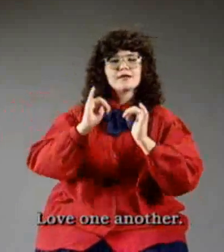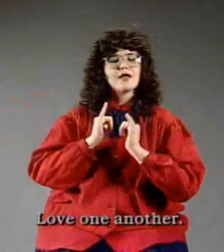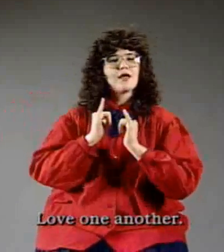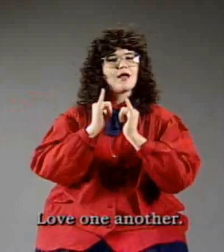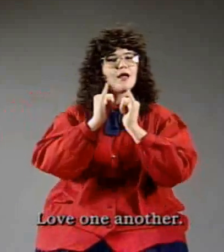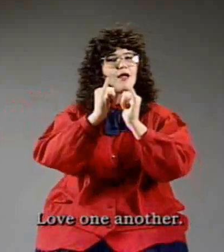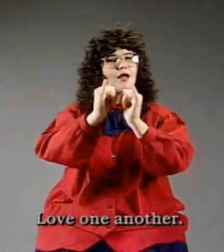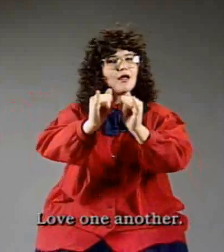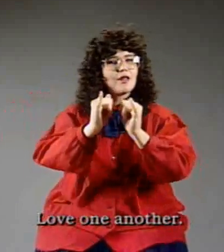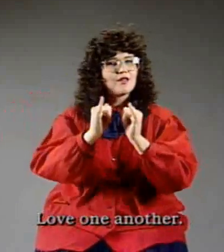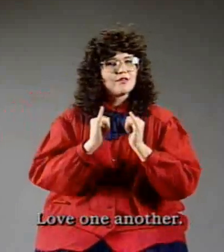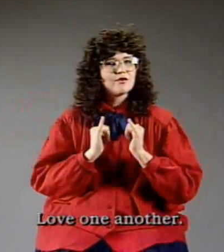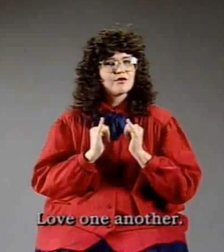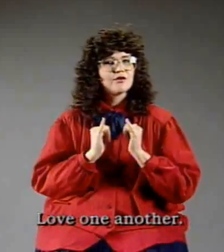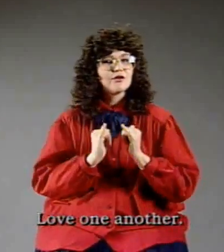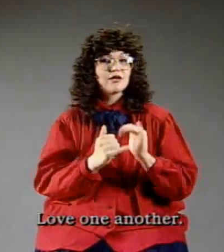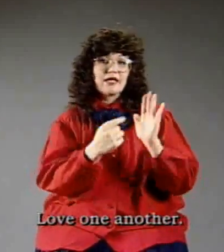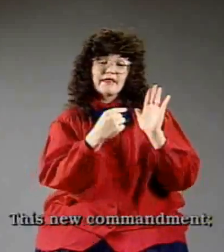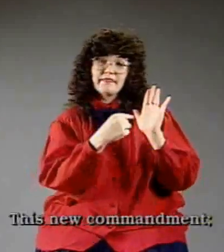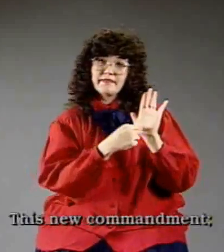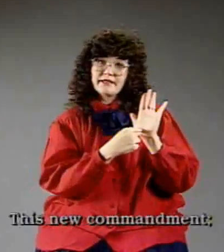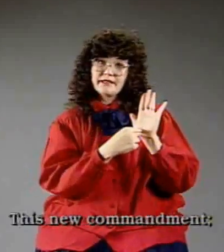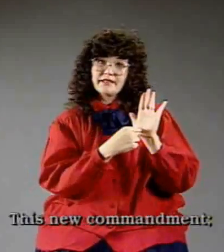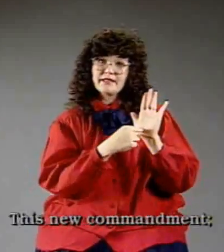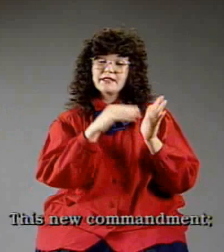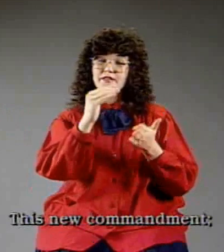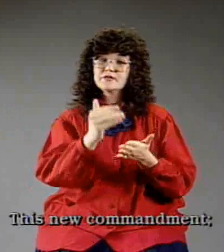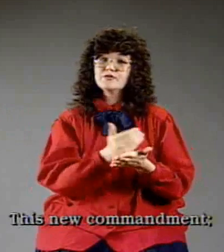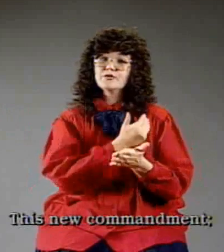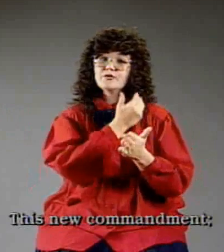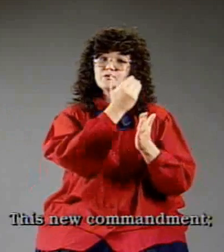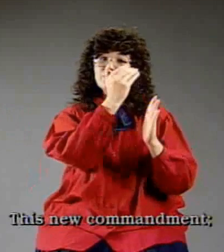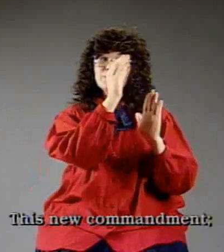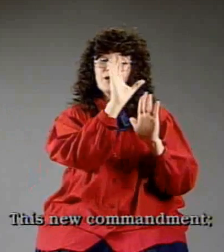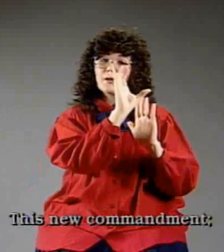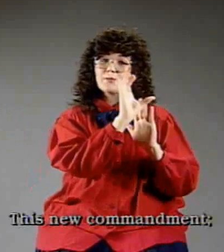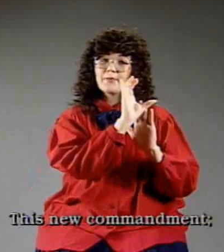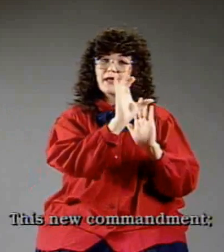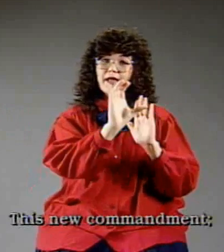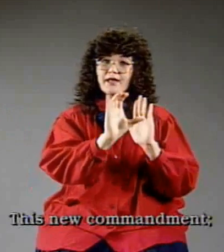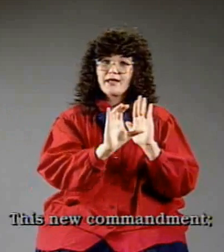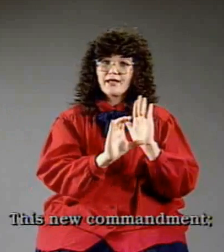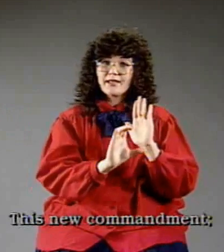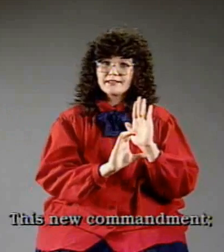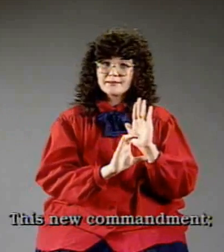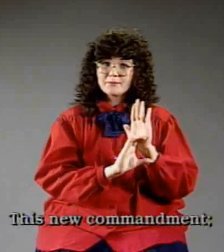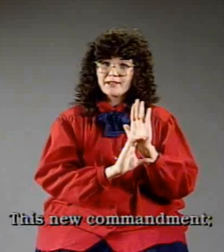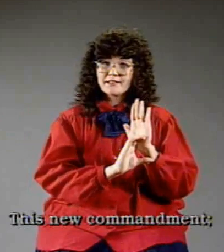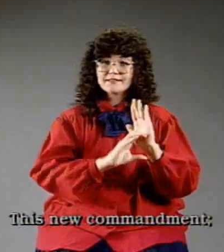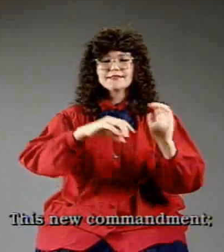another This new commandment